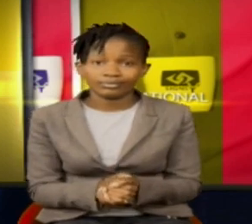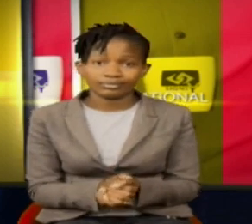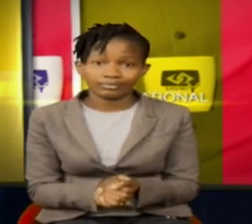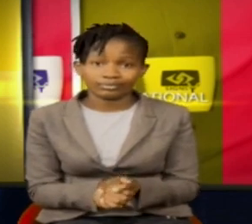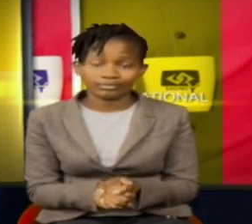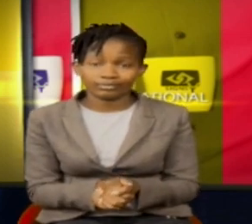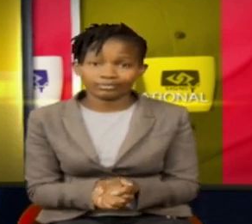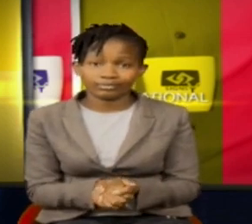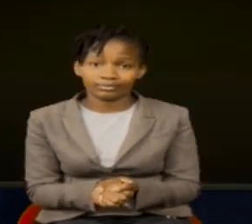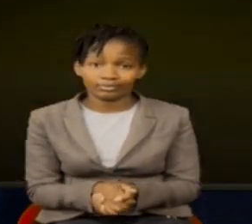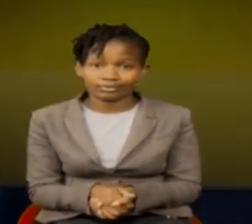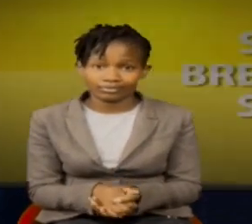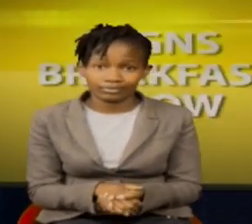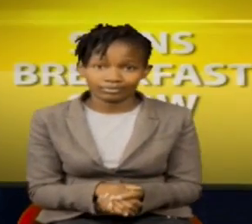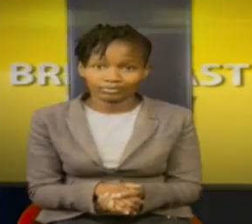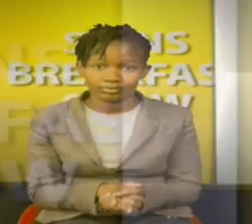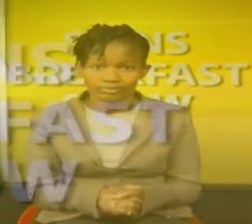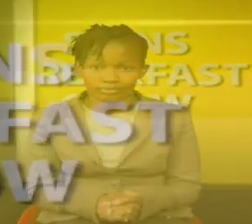Wow. Nice.